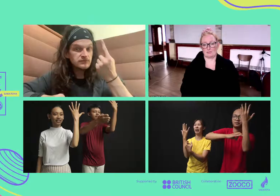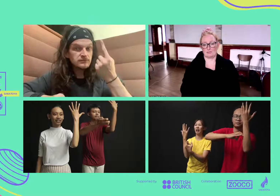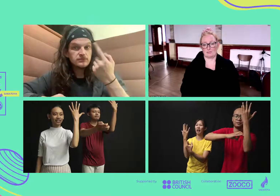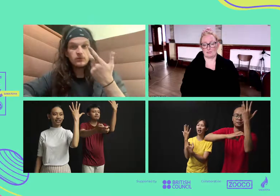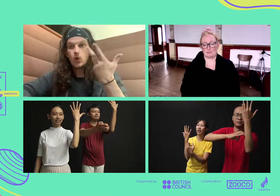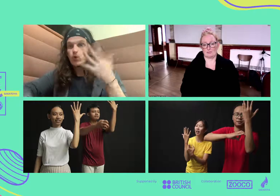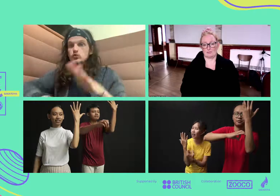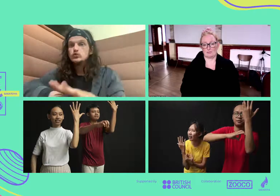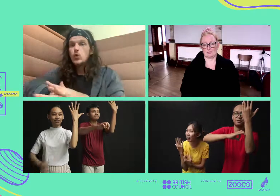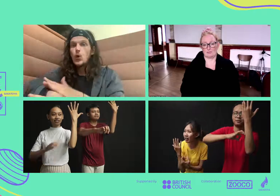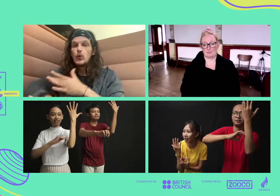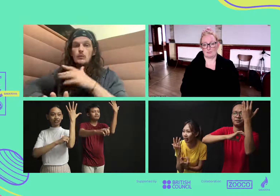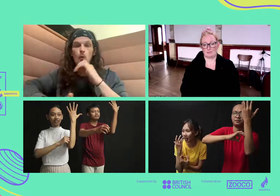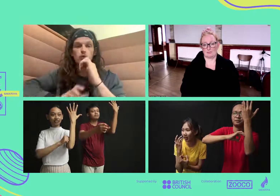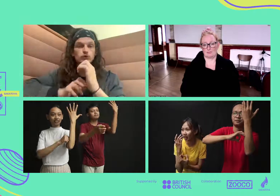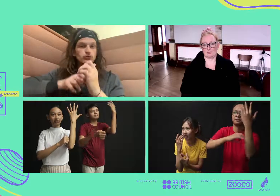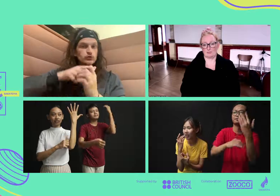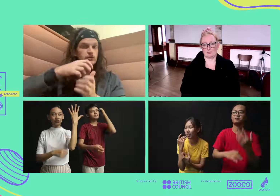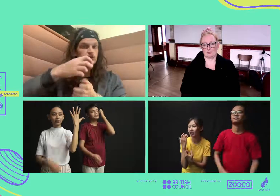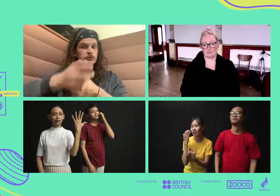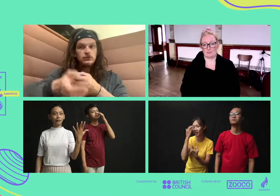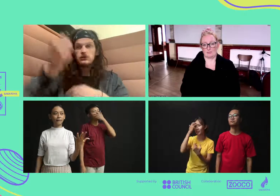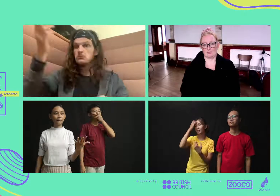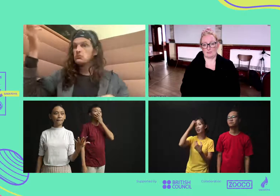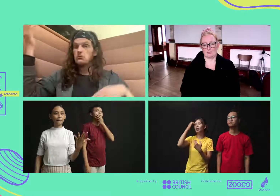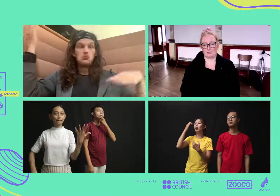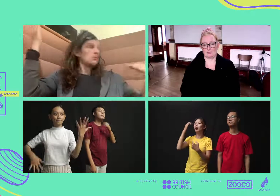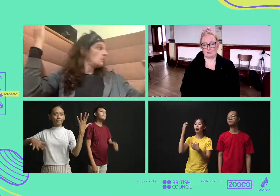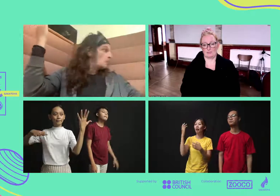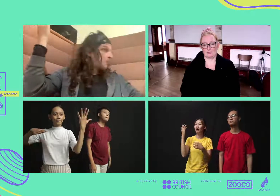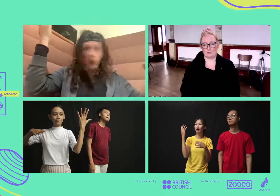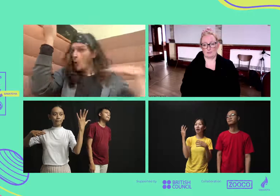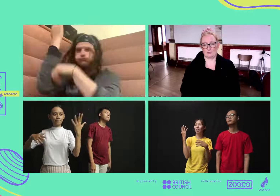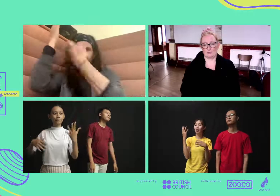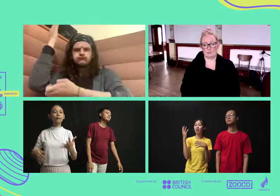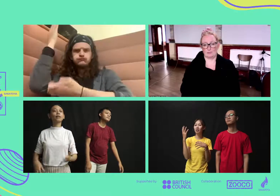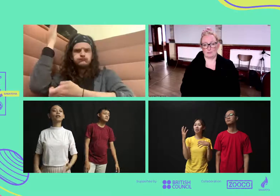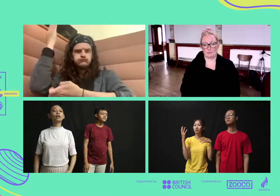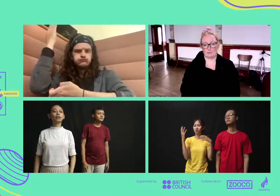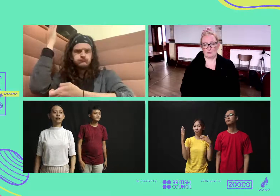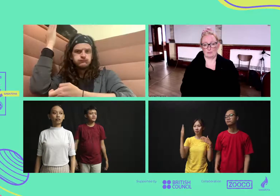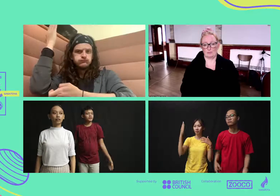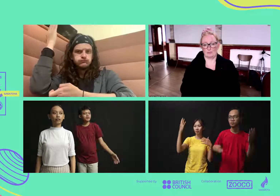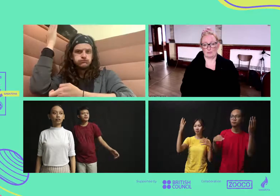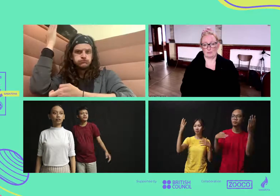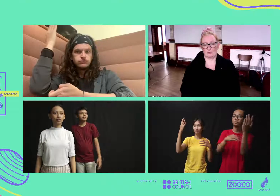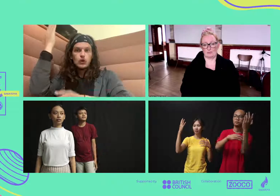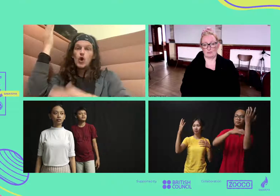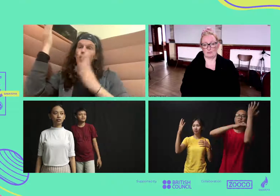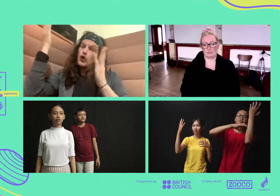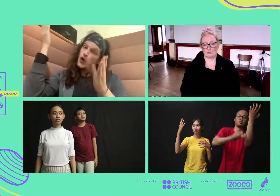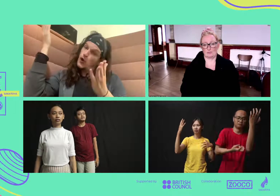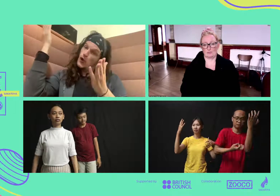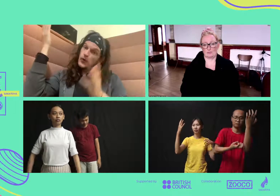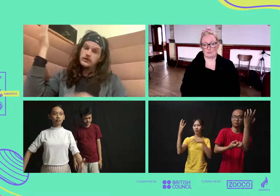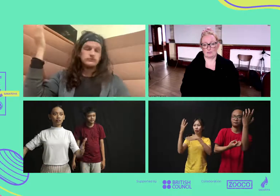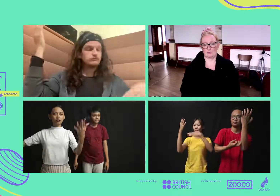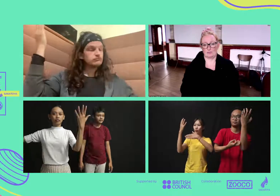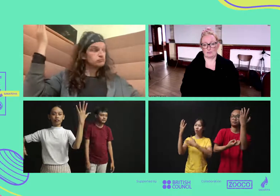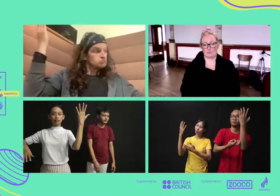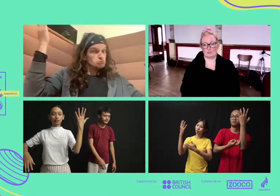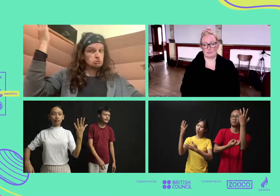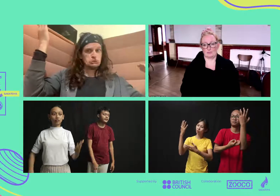So you can do it quickly, you can do it fast, or you can do it slow. You could show that accident happening really quickly or in